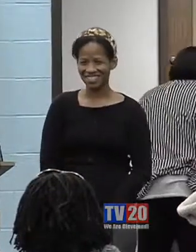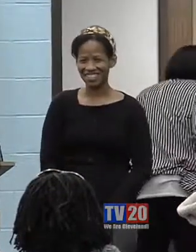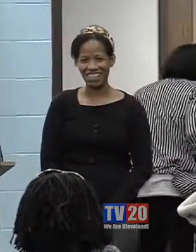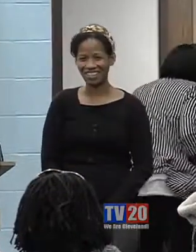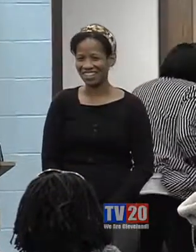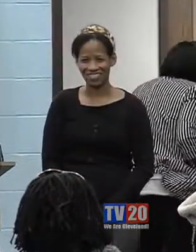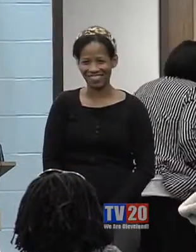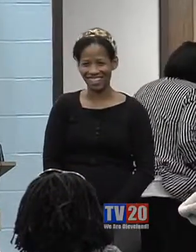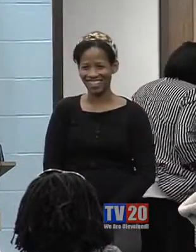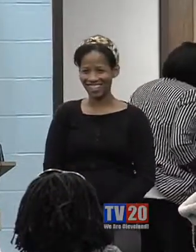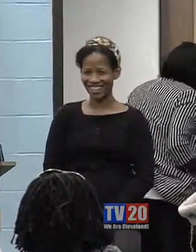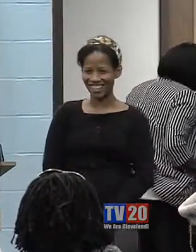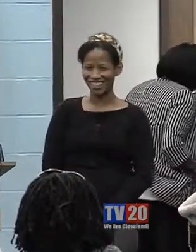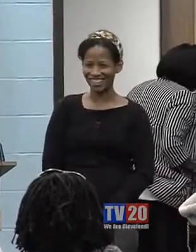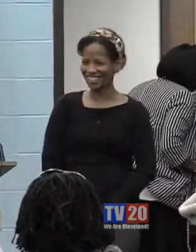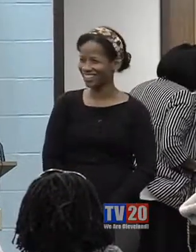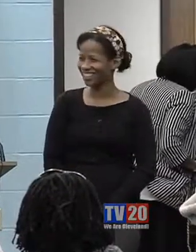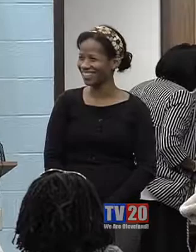I do that every year.